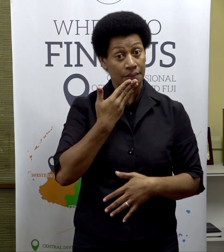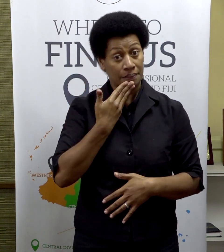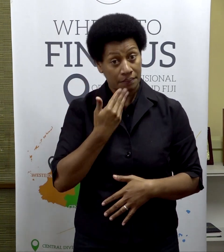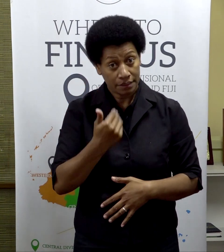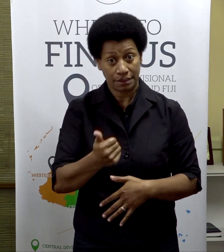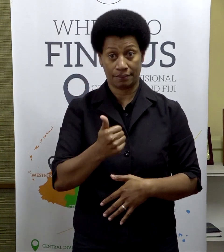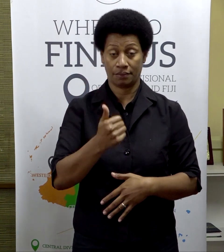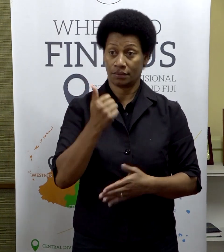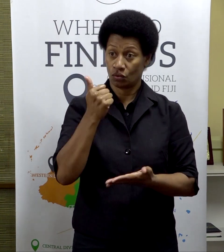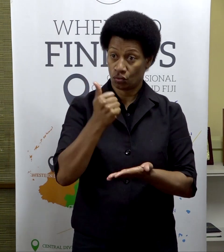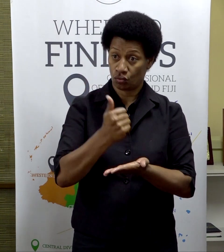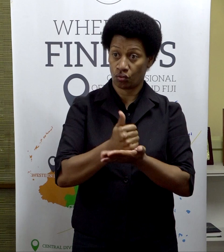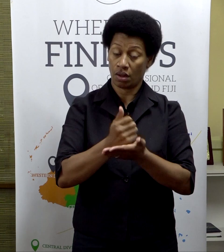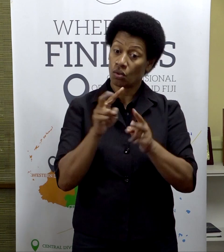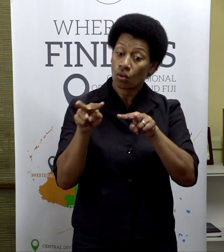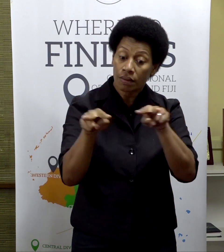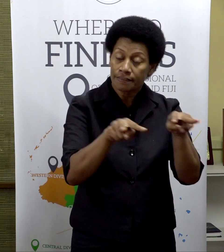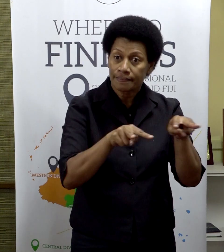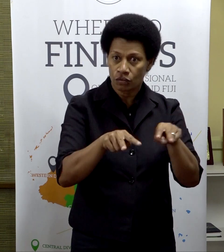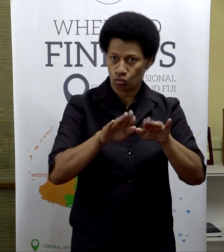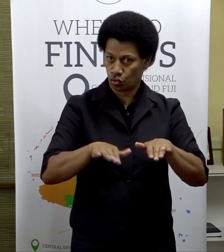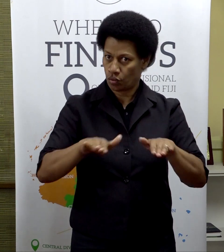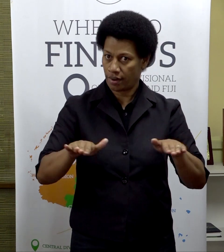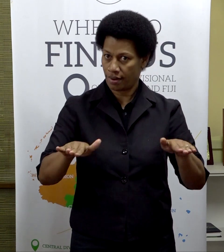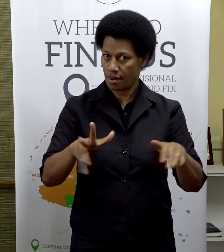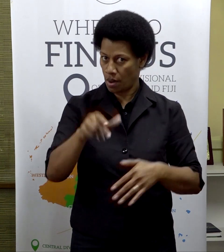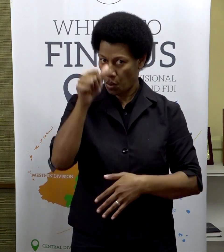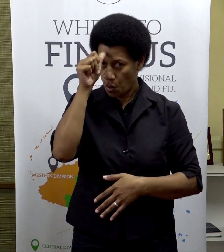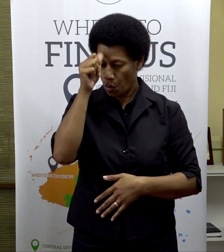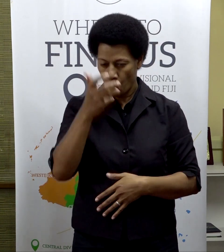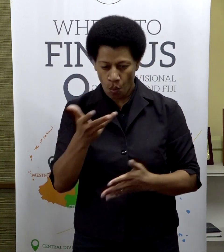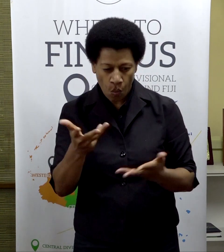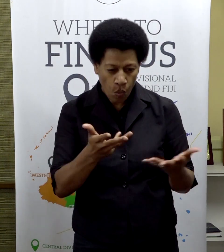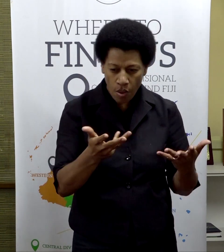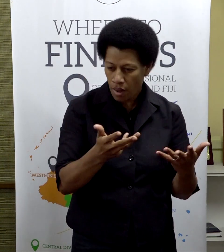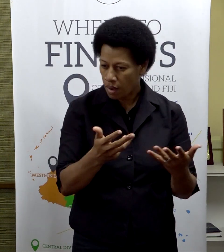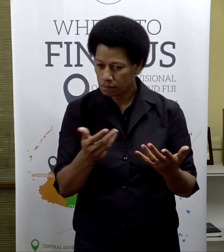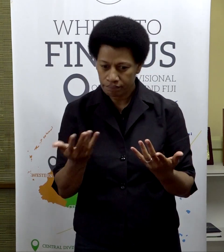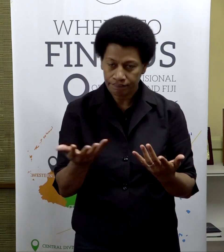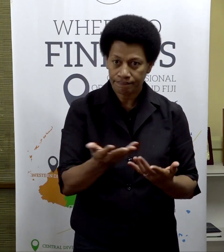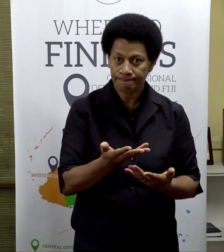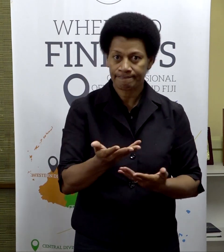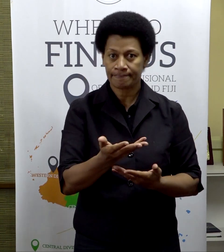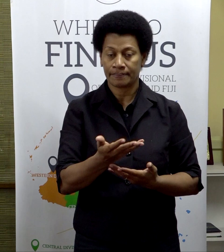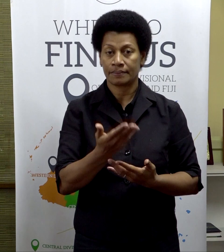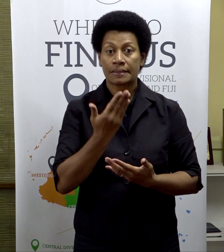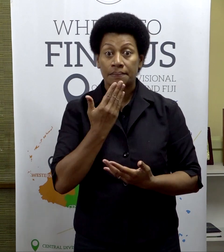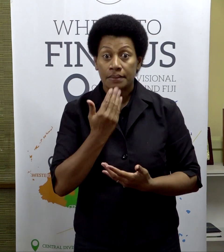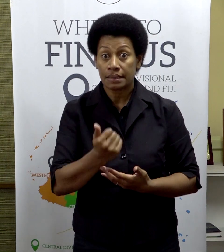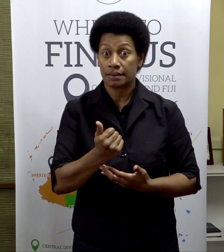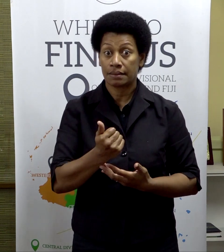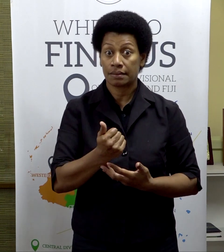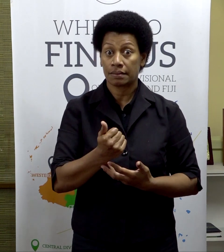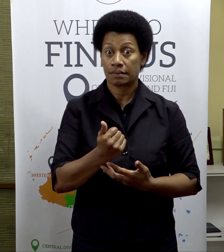sure that you look after your children and you know where their whereabouts, and please discourage